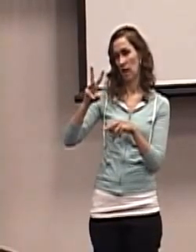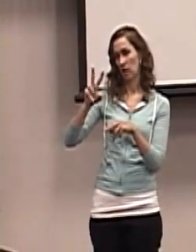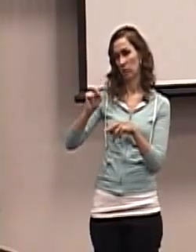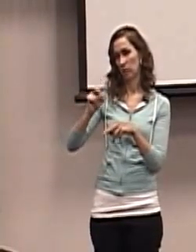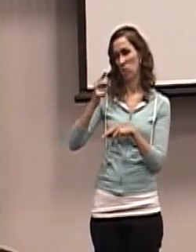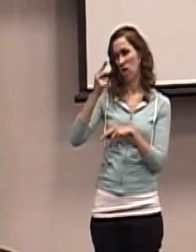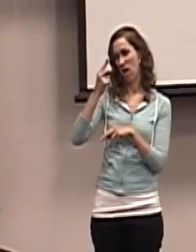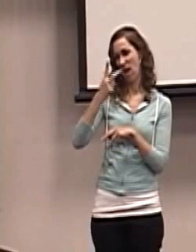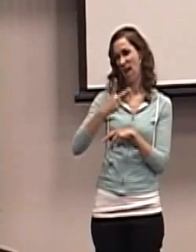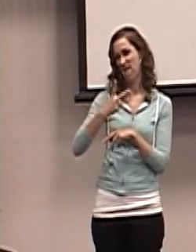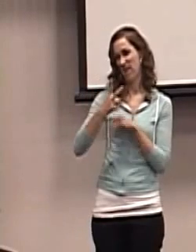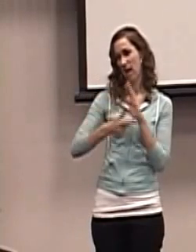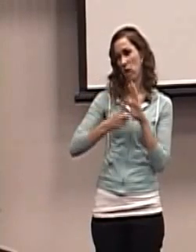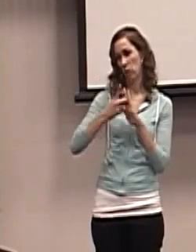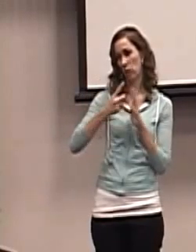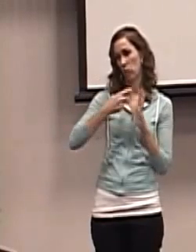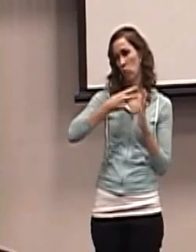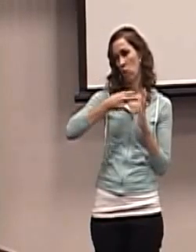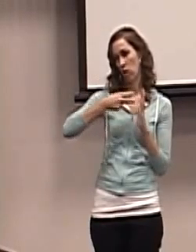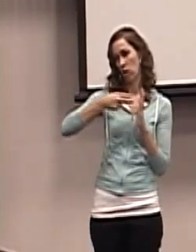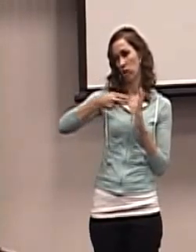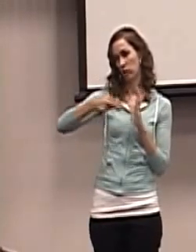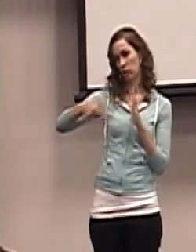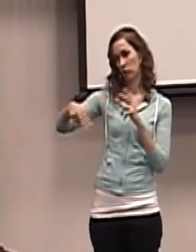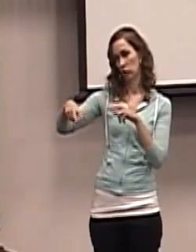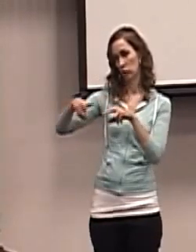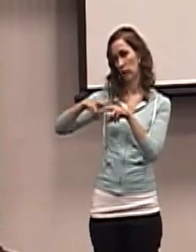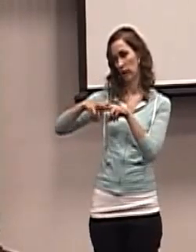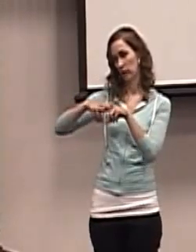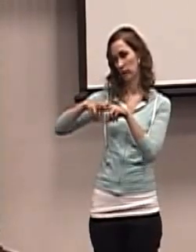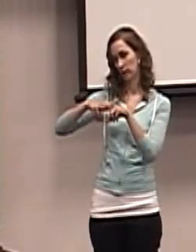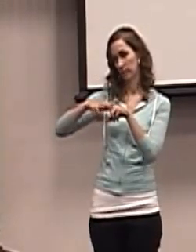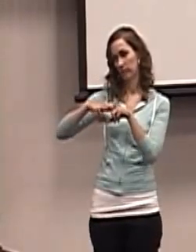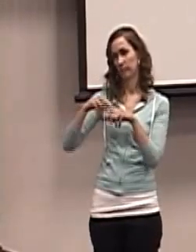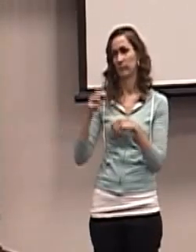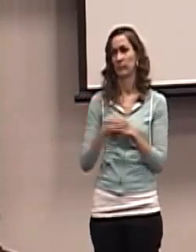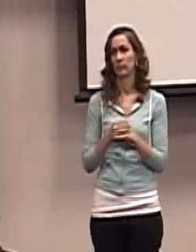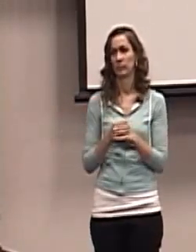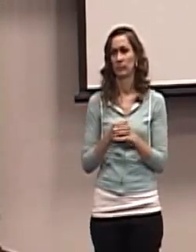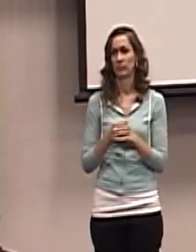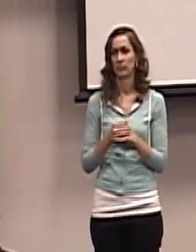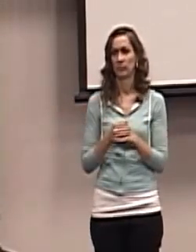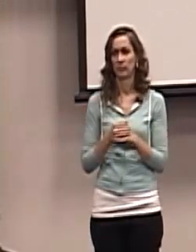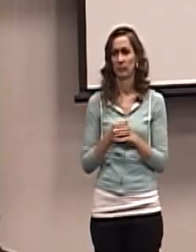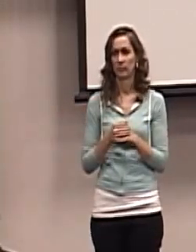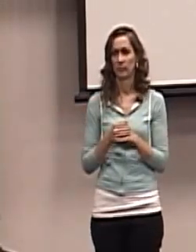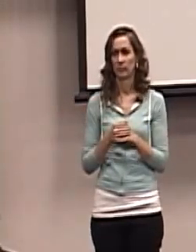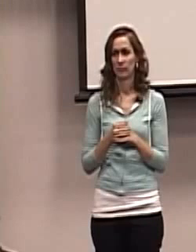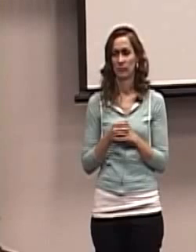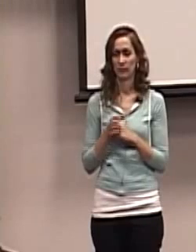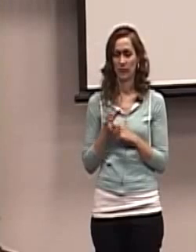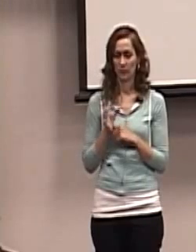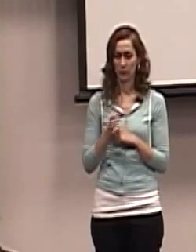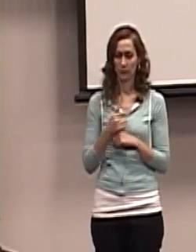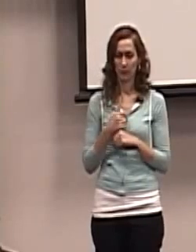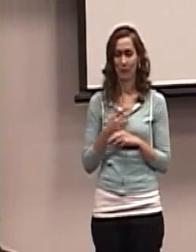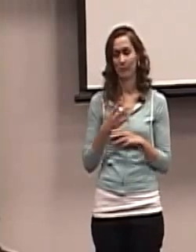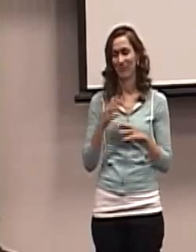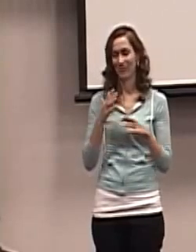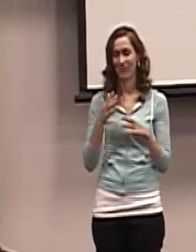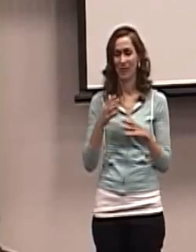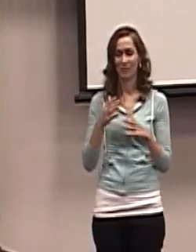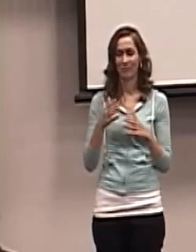good exercise. And fortunately, it never snows there. Well, that's not true. It snowed once in the